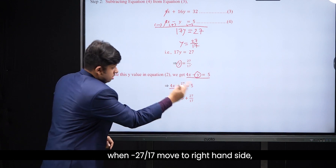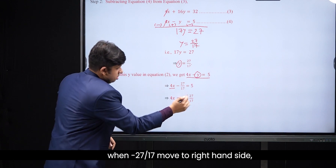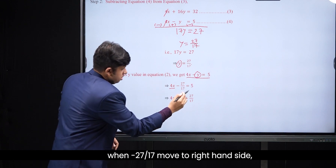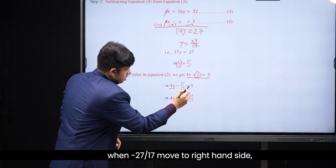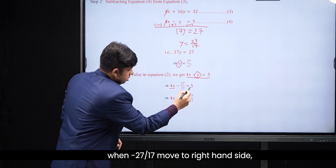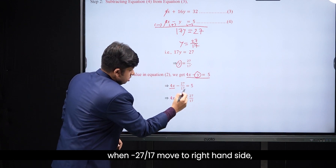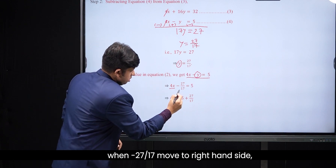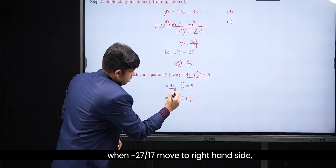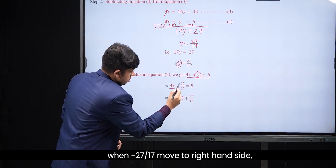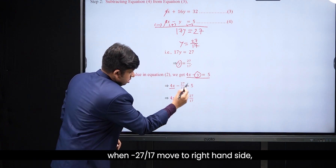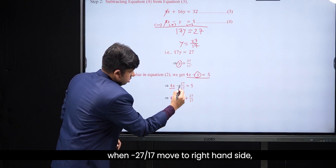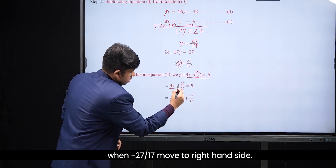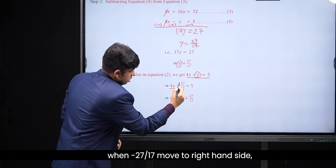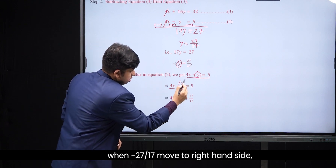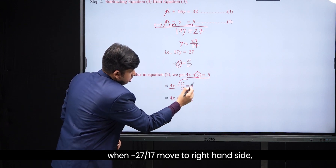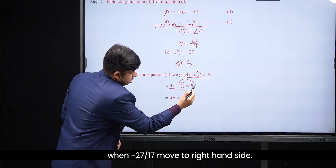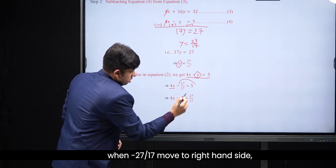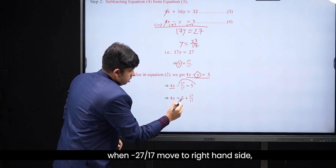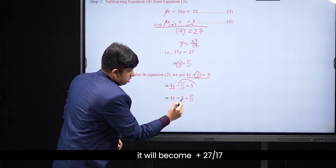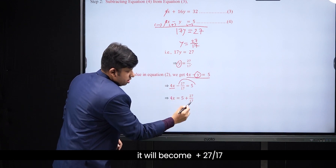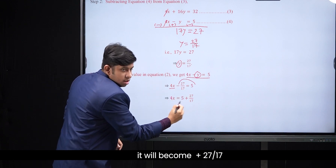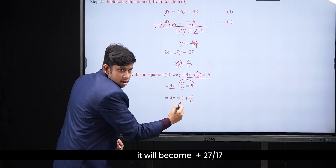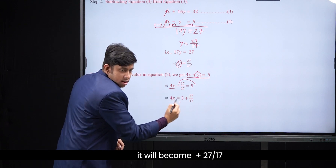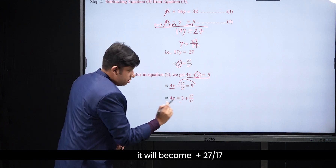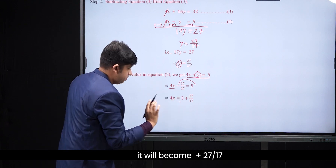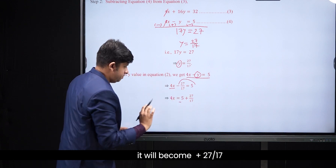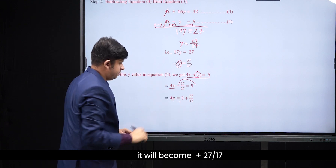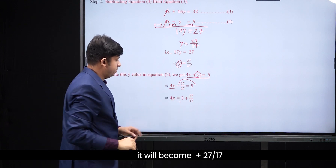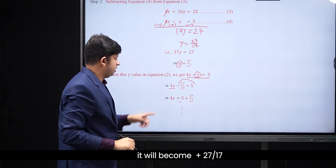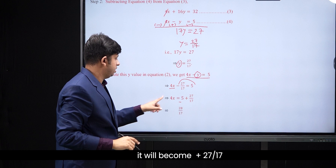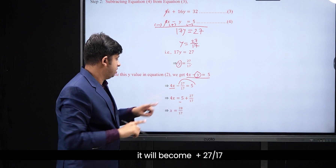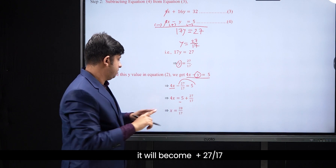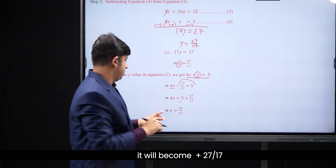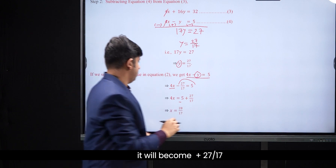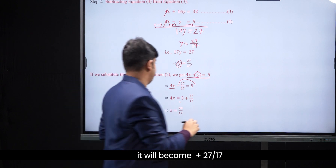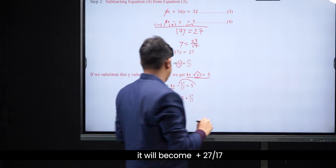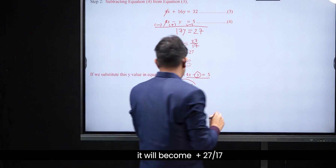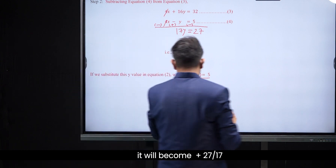When minus 27 by 17 moves to right hand side, it will become plus 27 by 17.